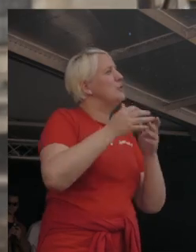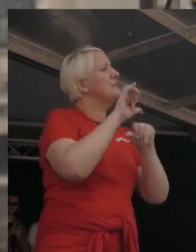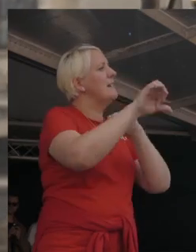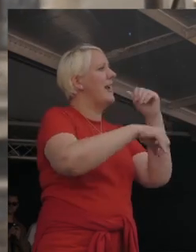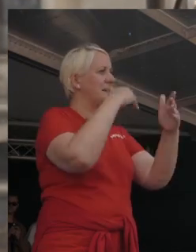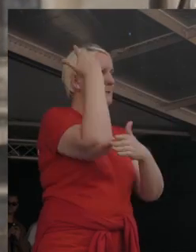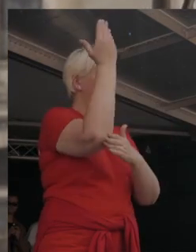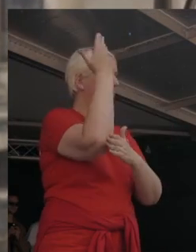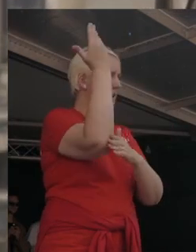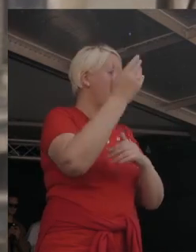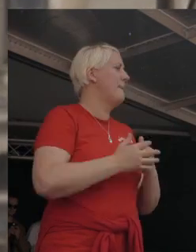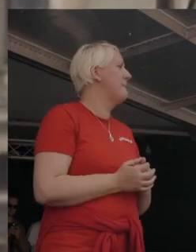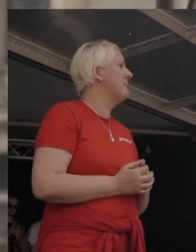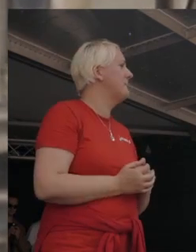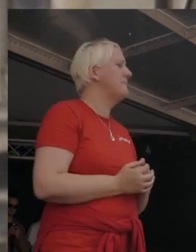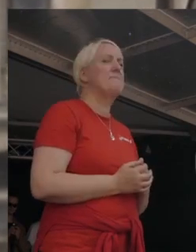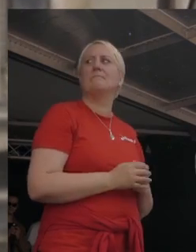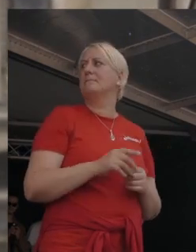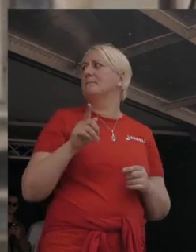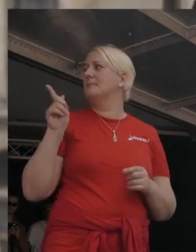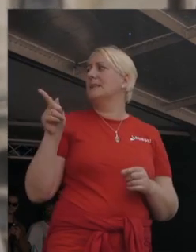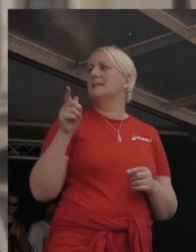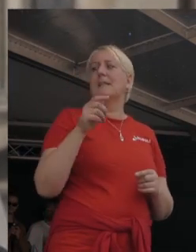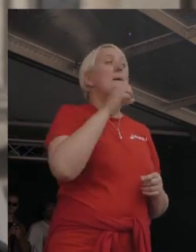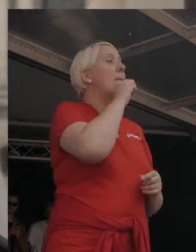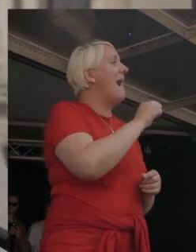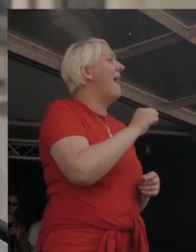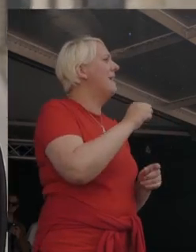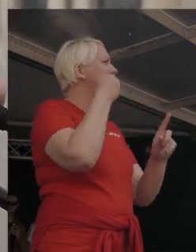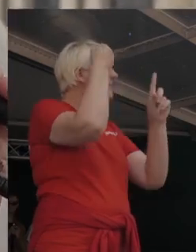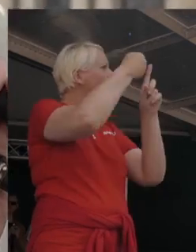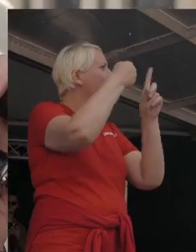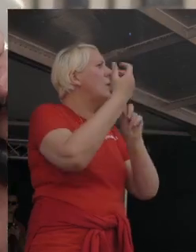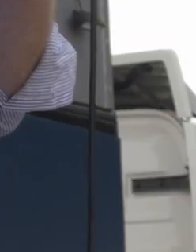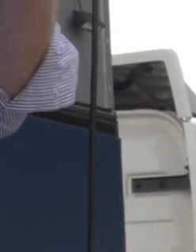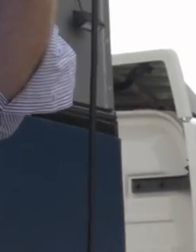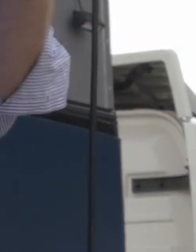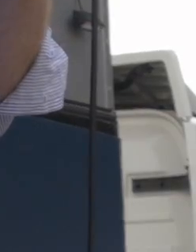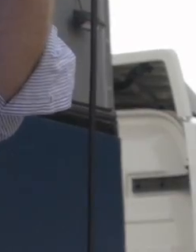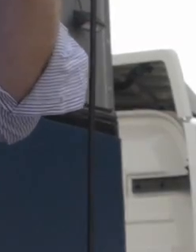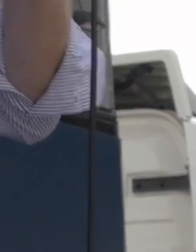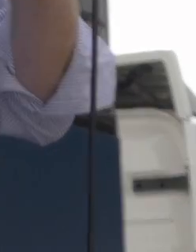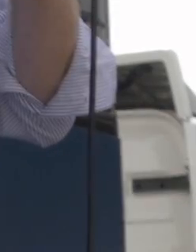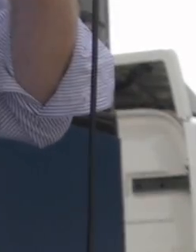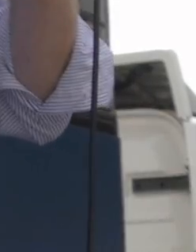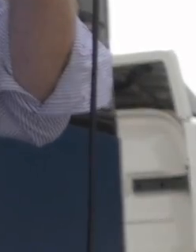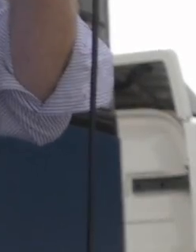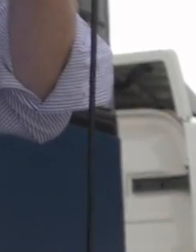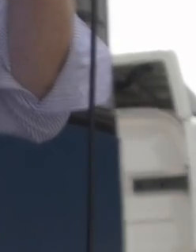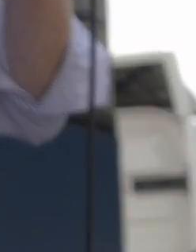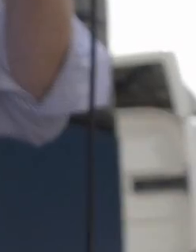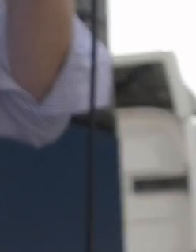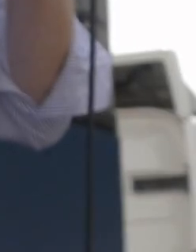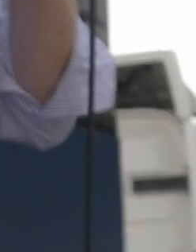next speaker, a man who has fought alongside trade unionists all his life, has never been